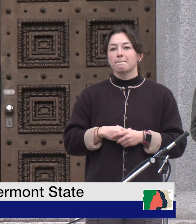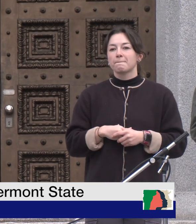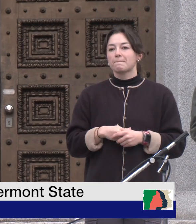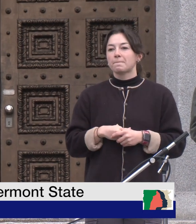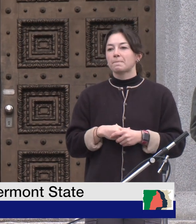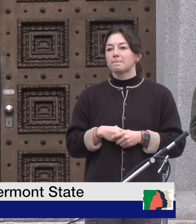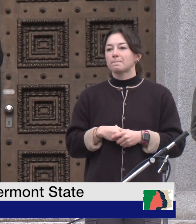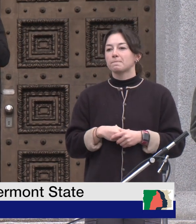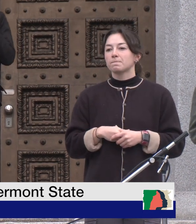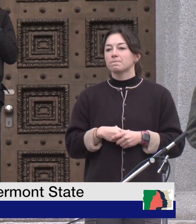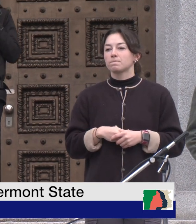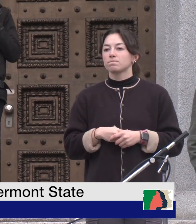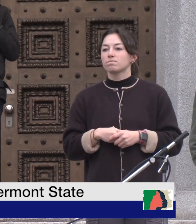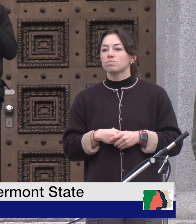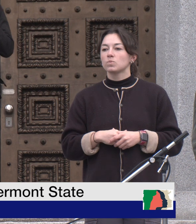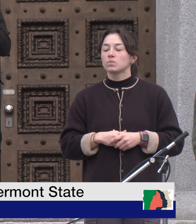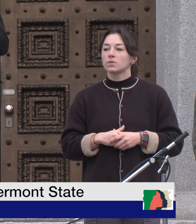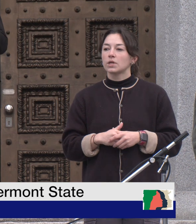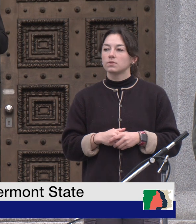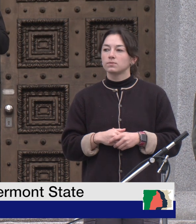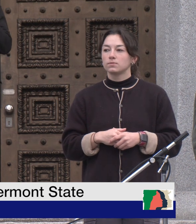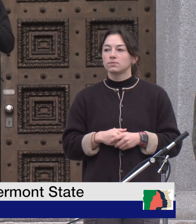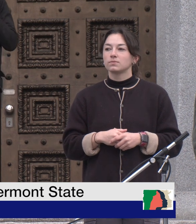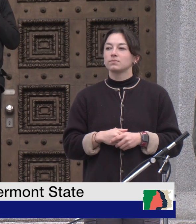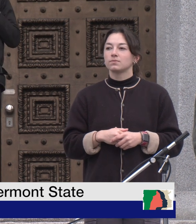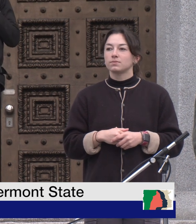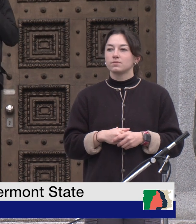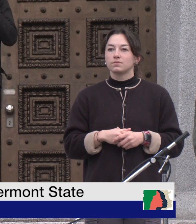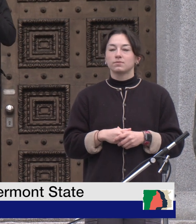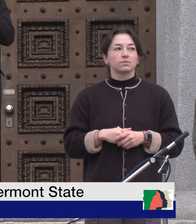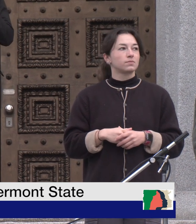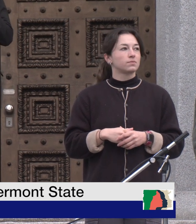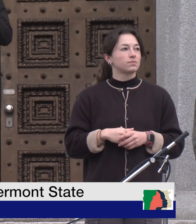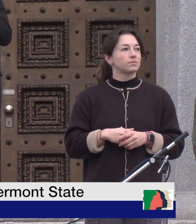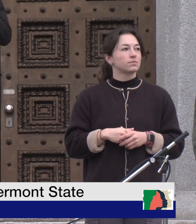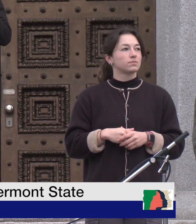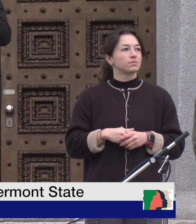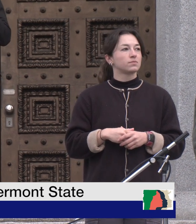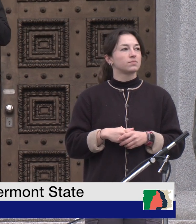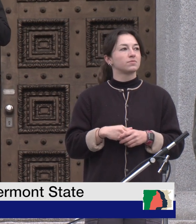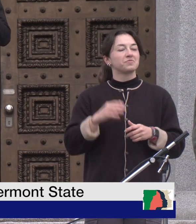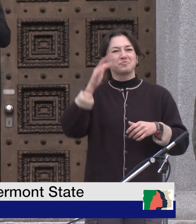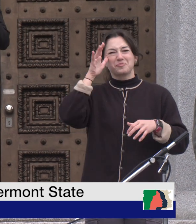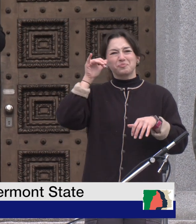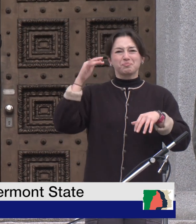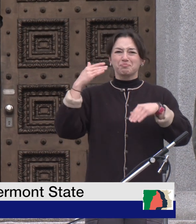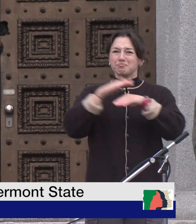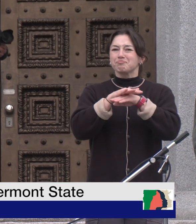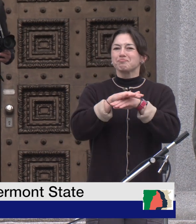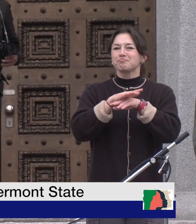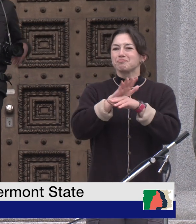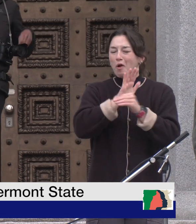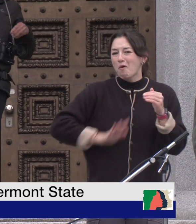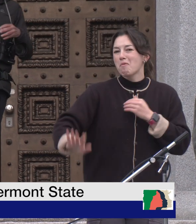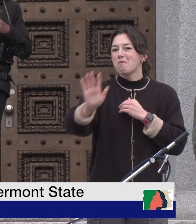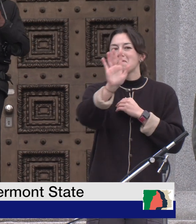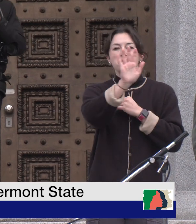We're out in force, and we're going to be out in force all over the